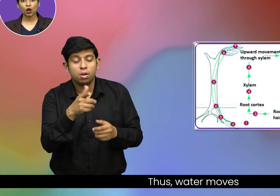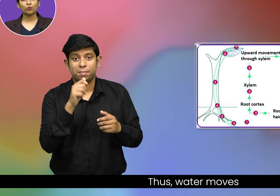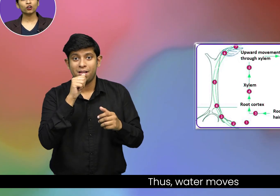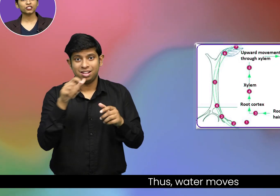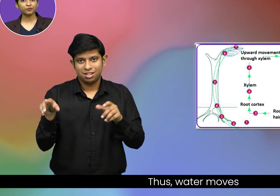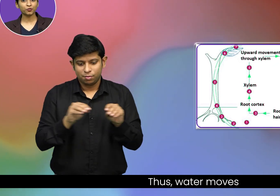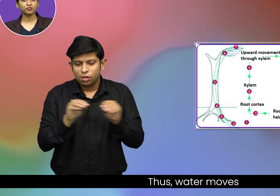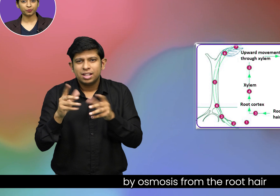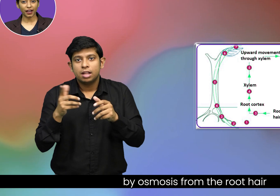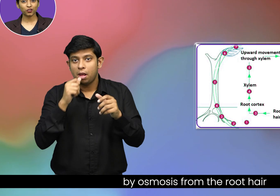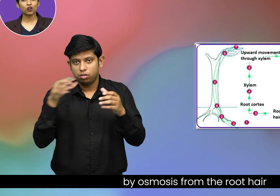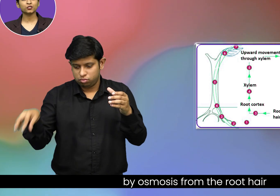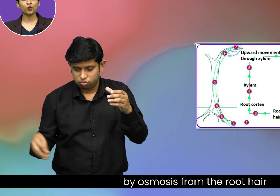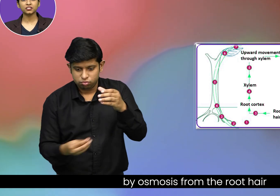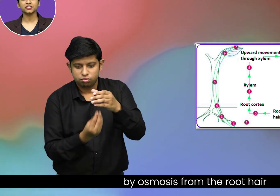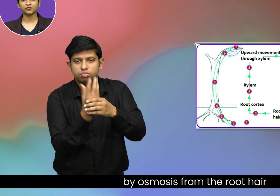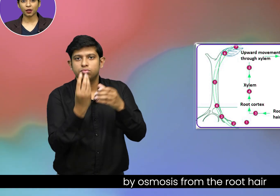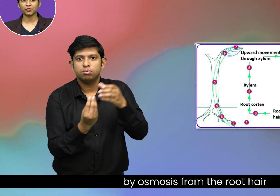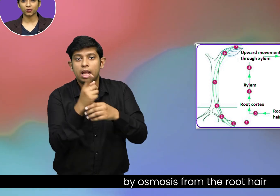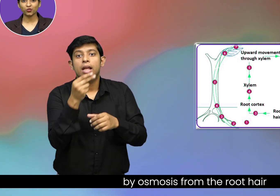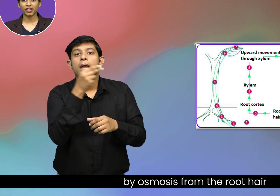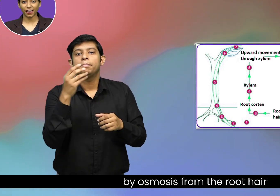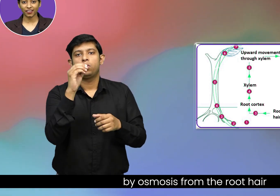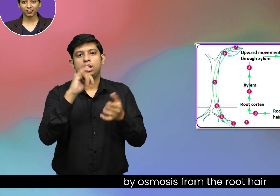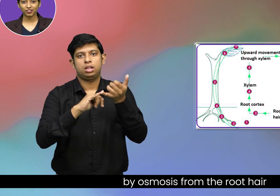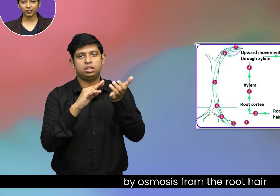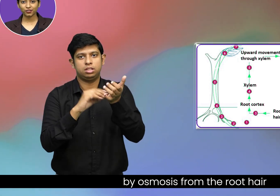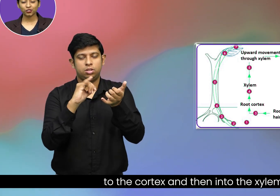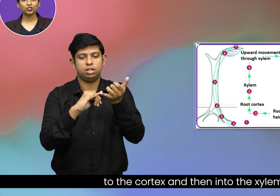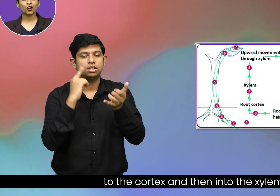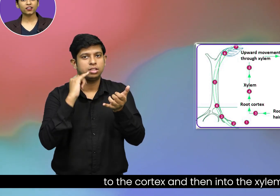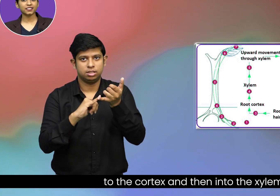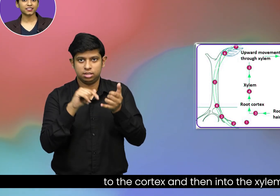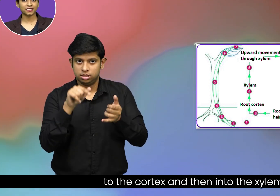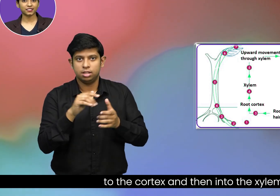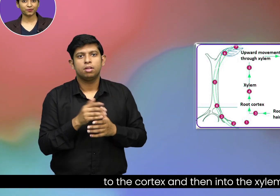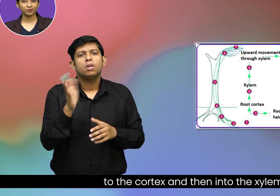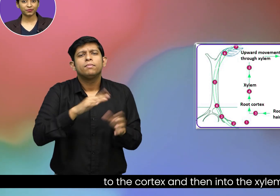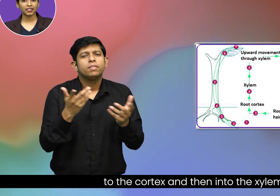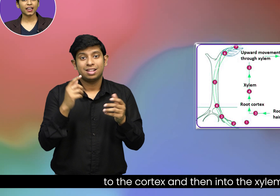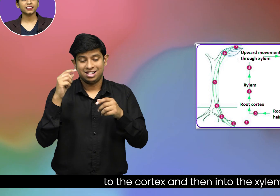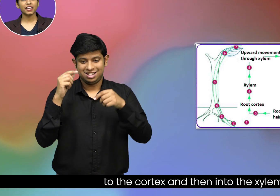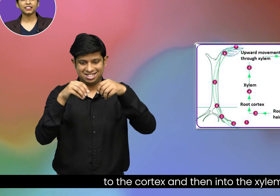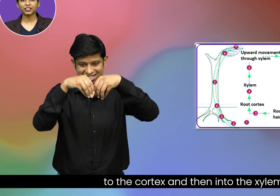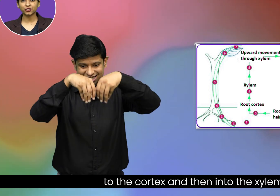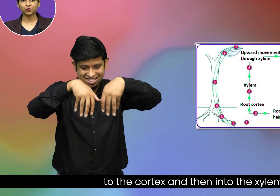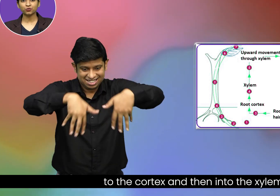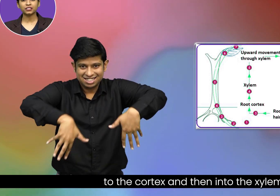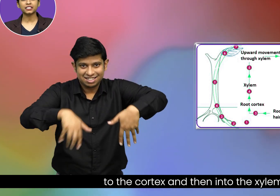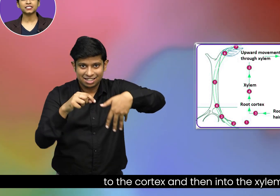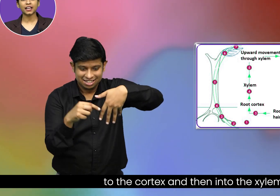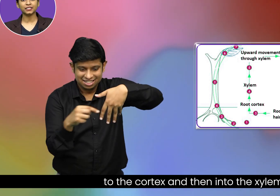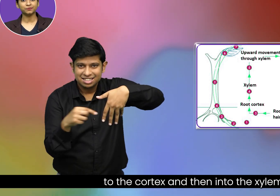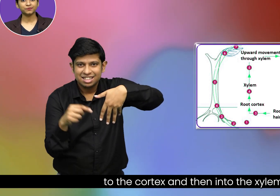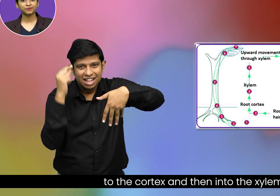Thus, water moves by osmosis from the root hair to the cortex and then into